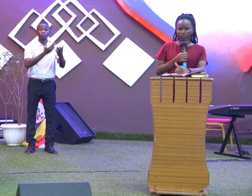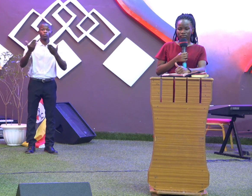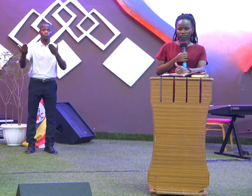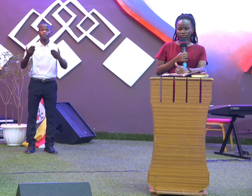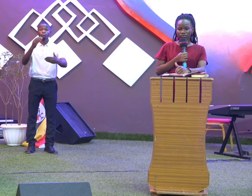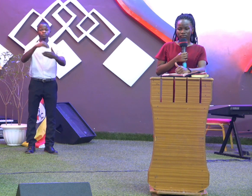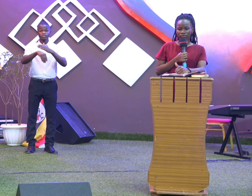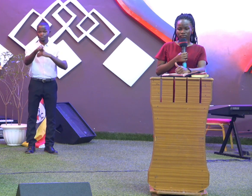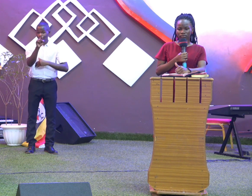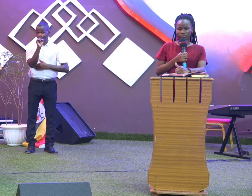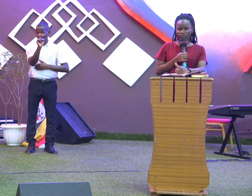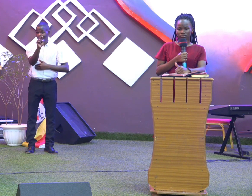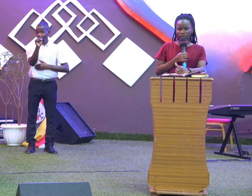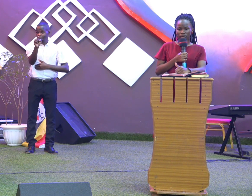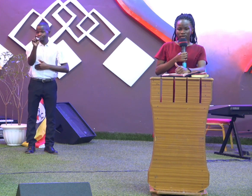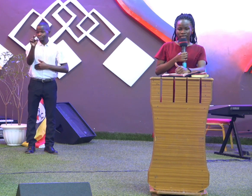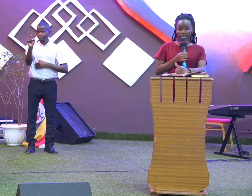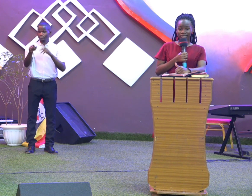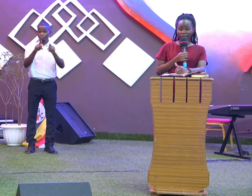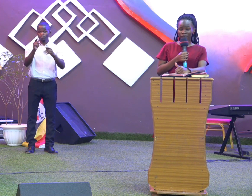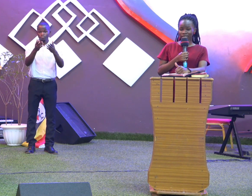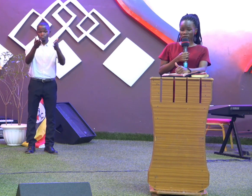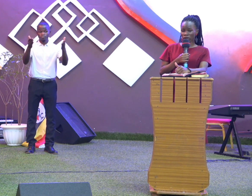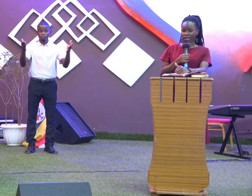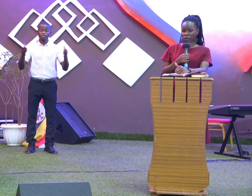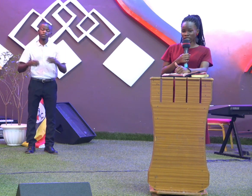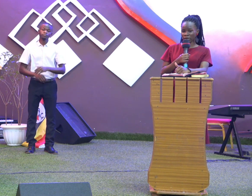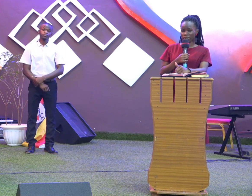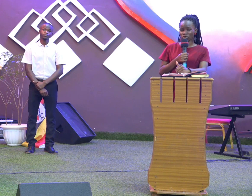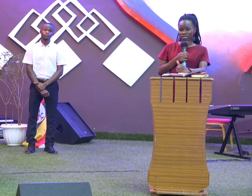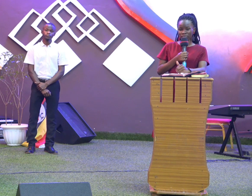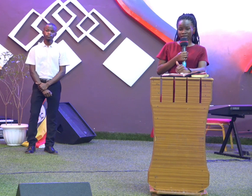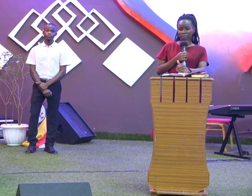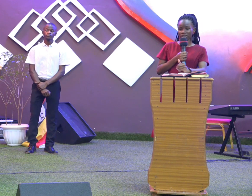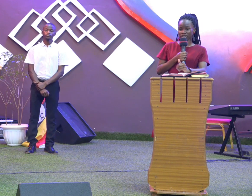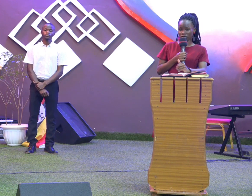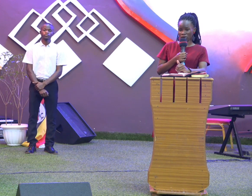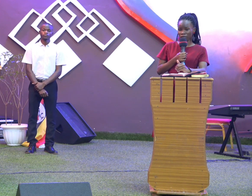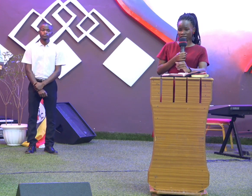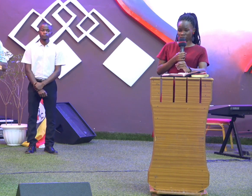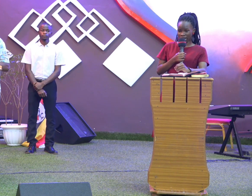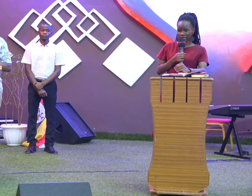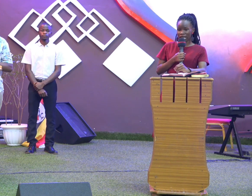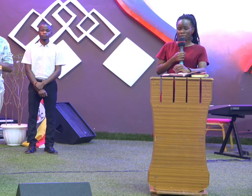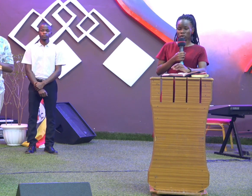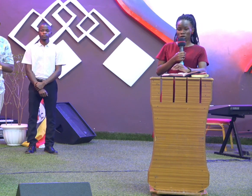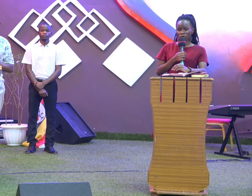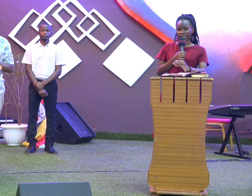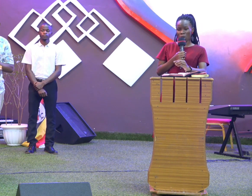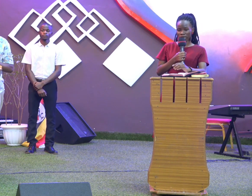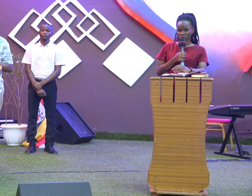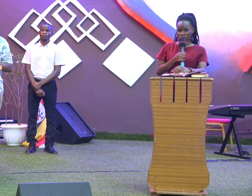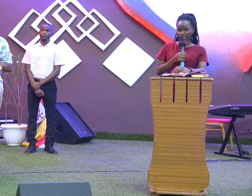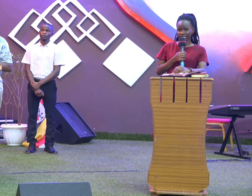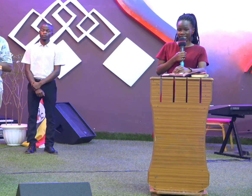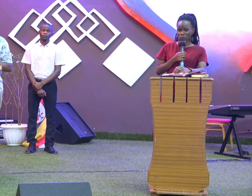muli mwe abali emabega w'obuweereza buno. There are some things that we can do as the pastoral team and the ministry of this place, but we know